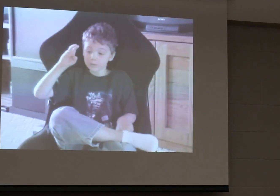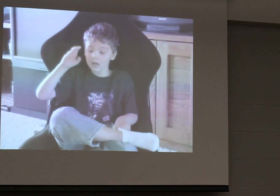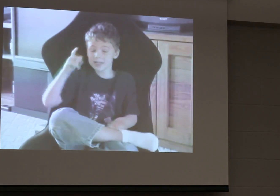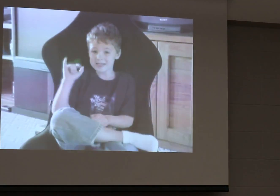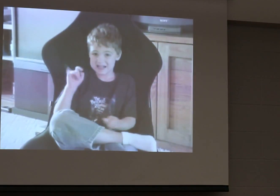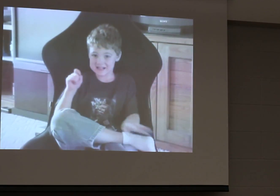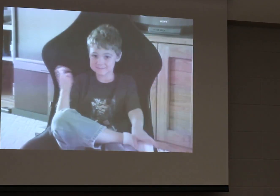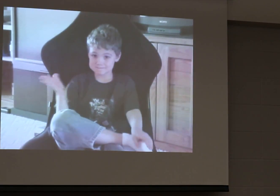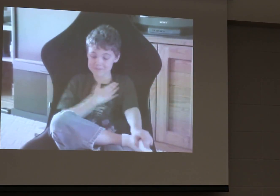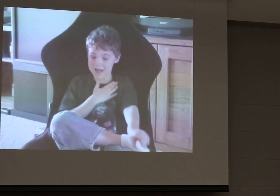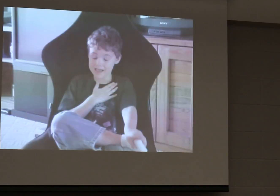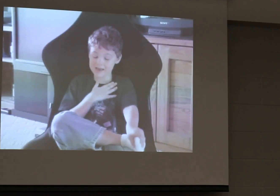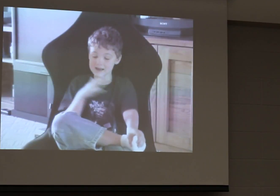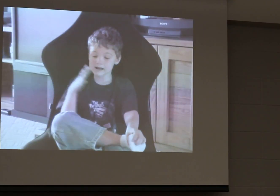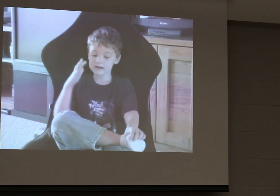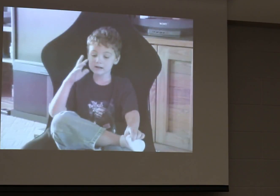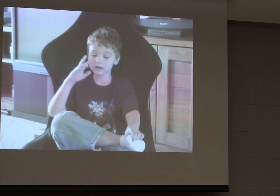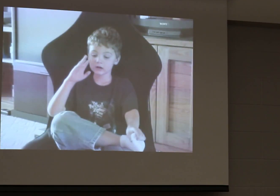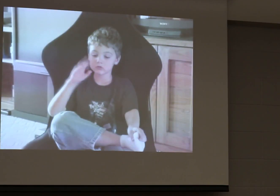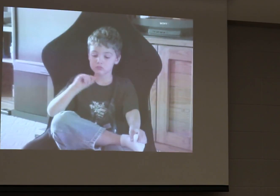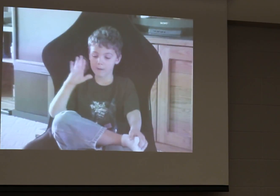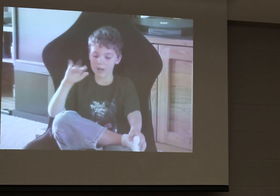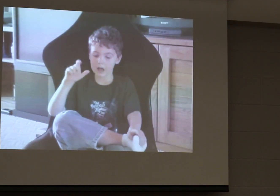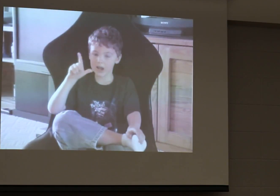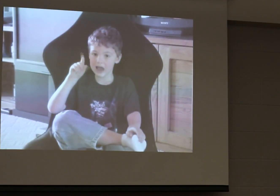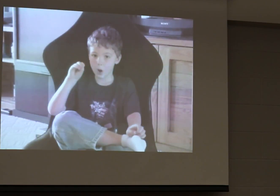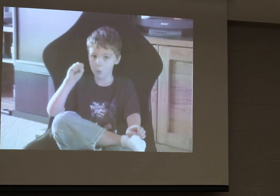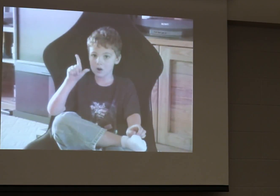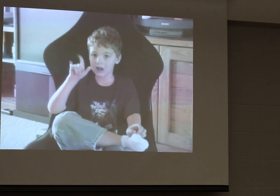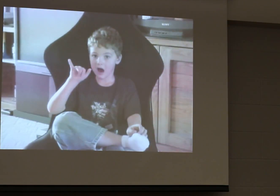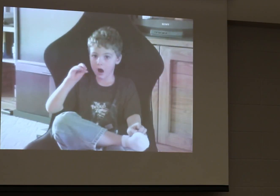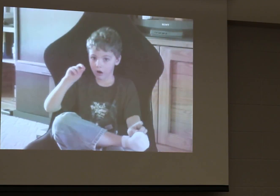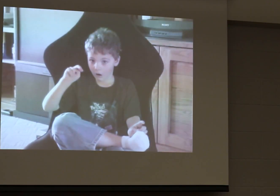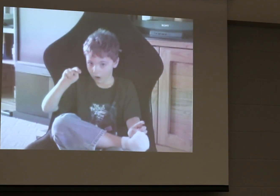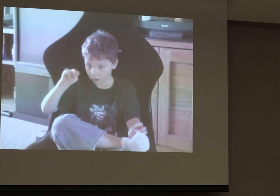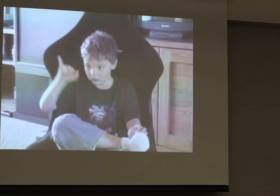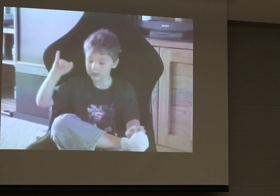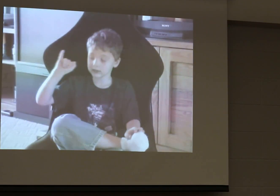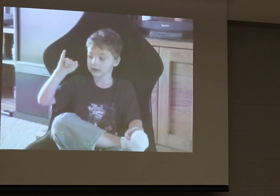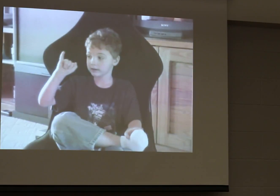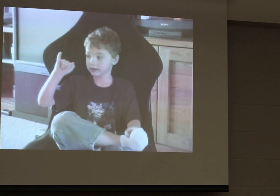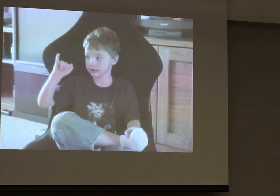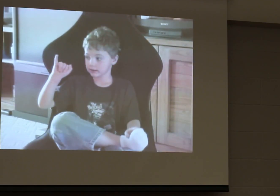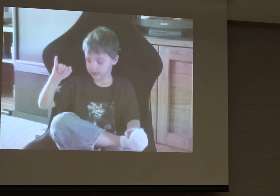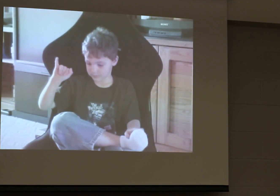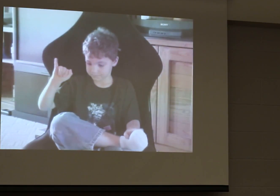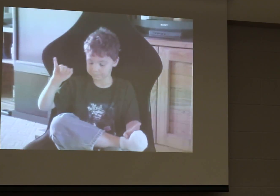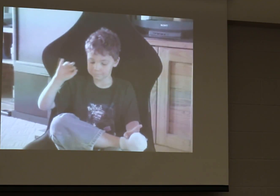Okay. It's Mine, written by Leo Liani.